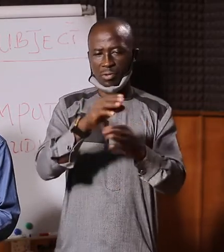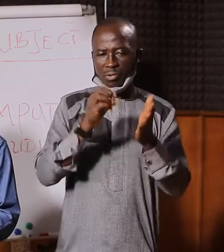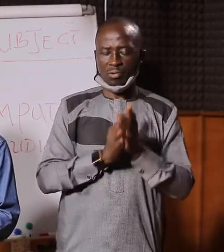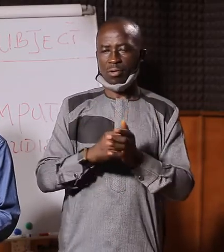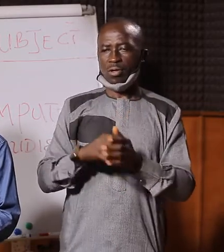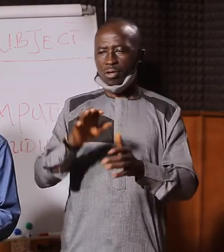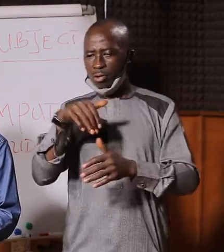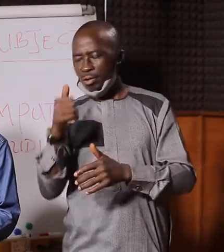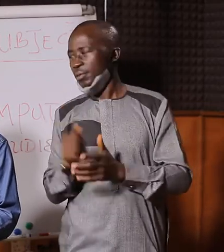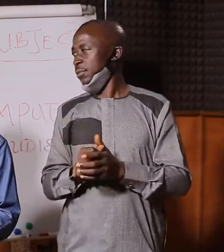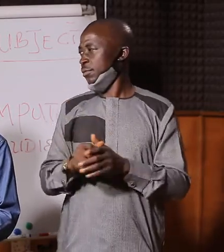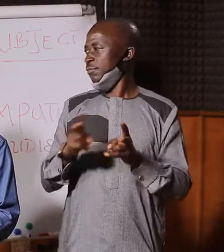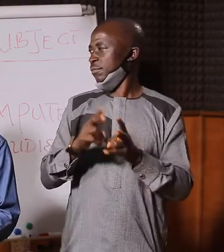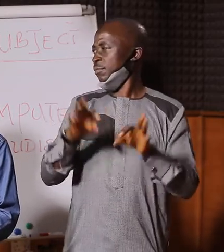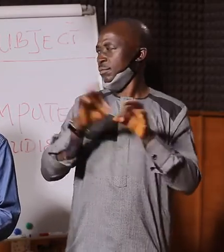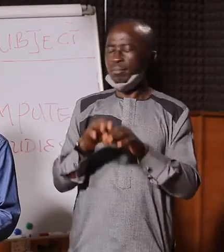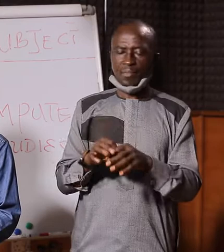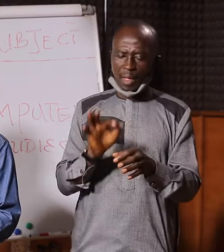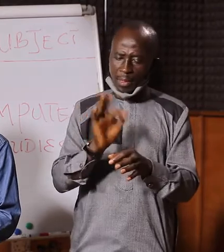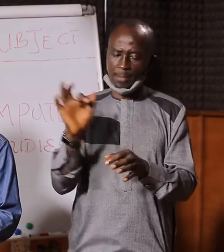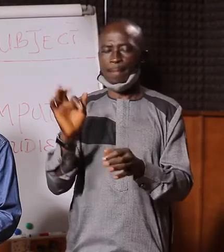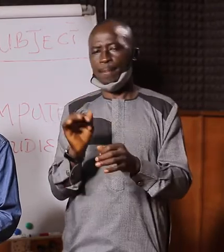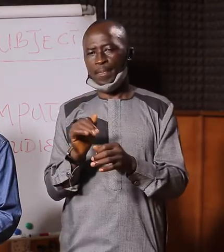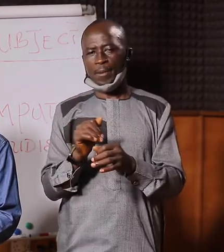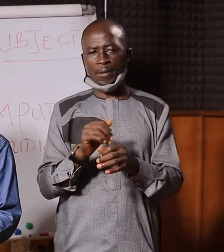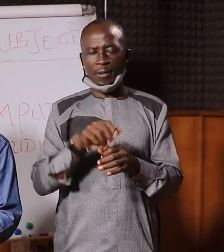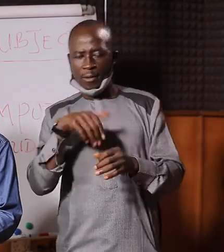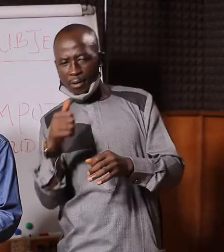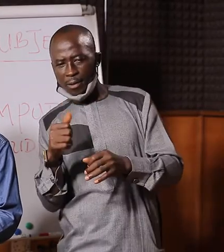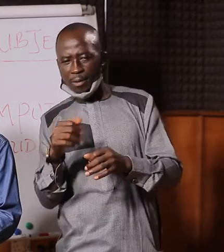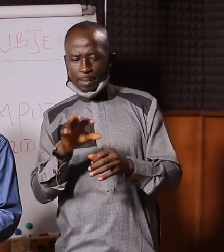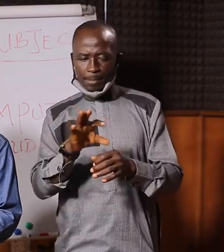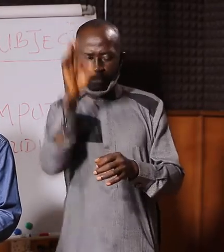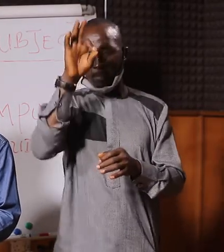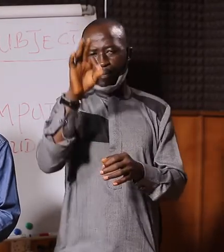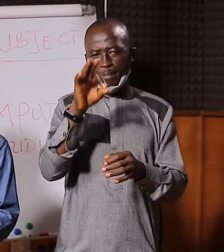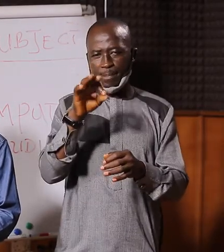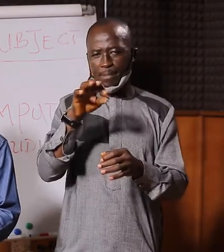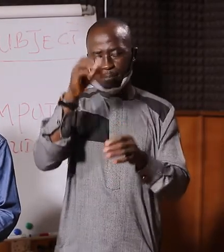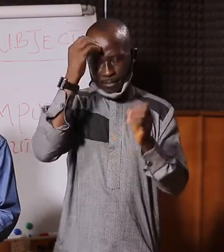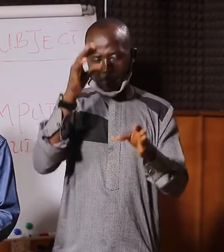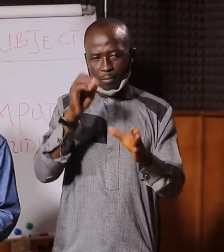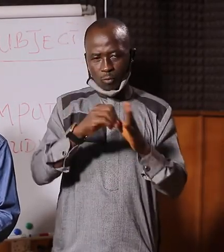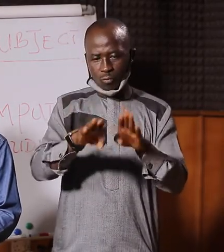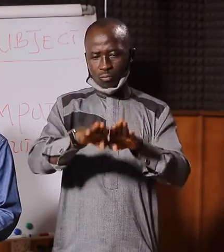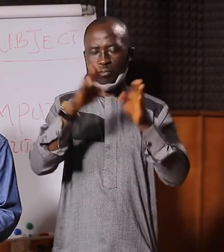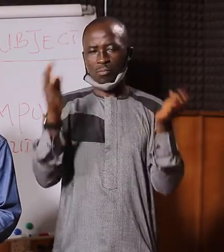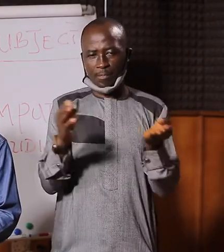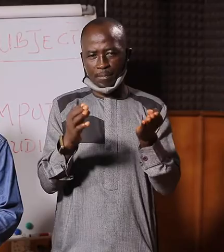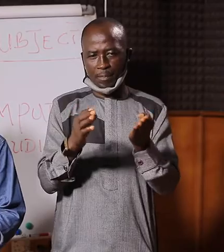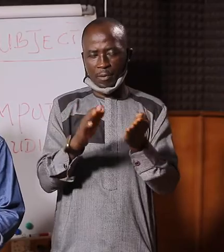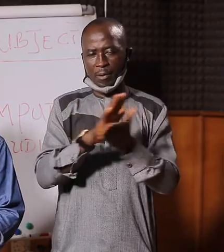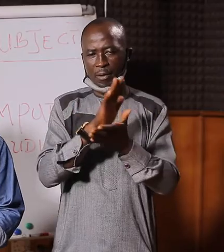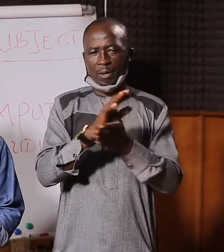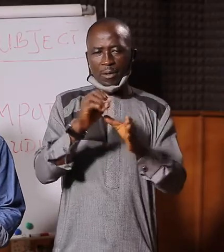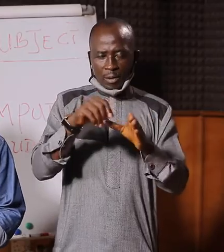very sensitive. They are all sensitive. So the other one is used to what? To pick data or to open file or to run